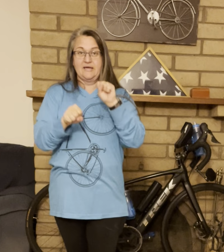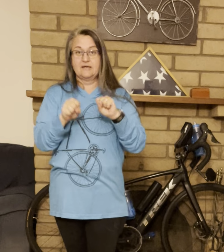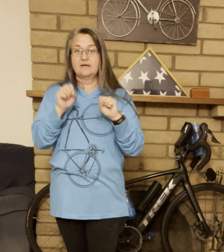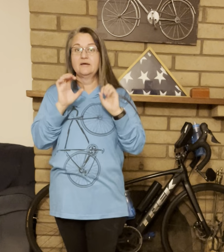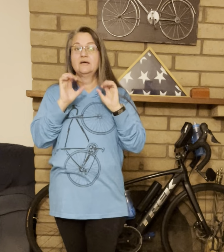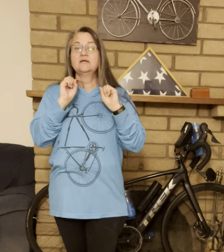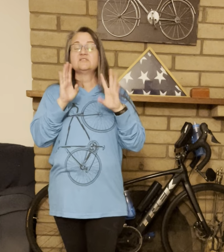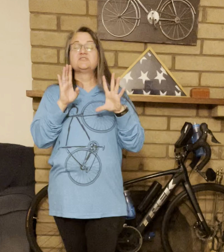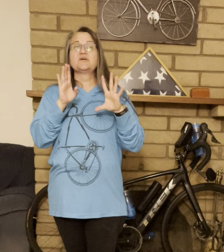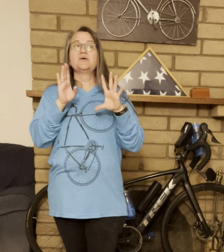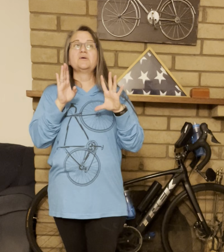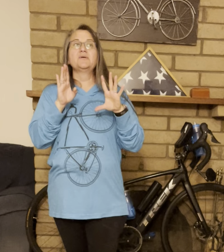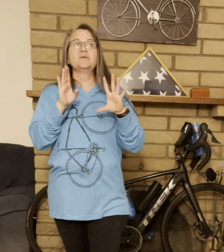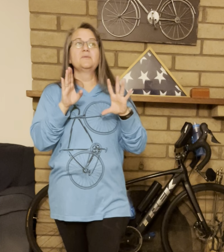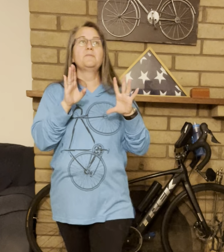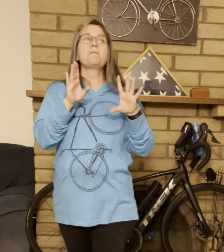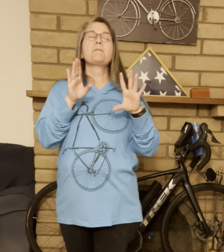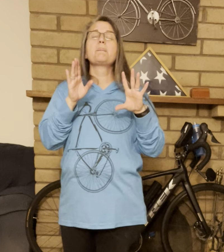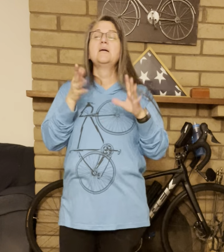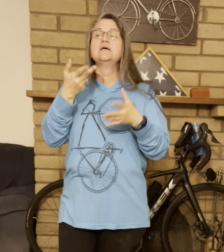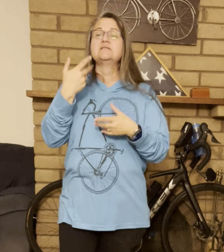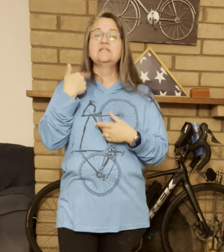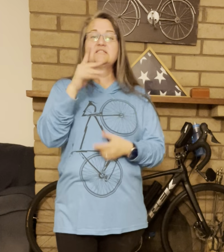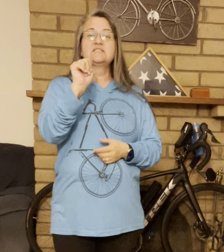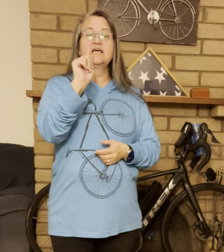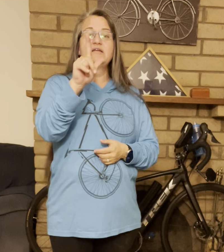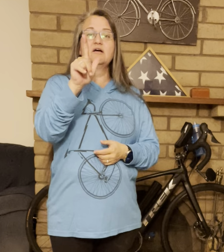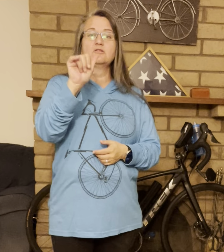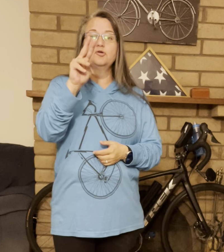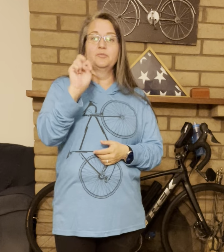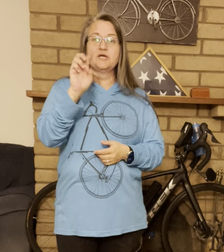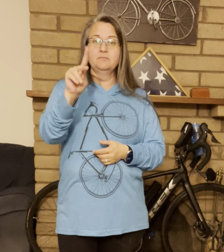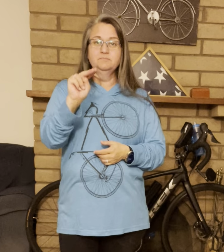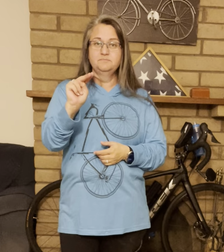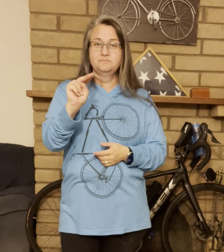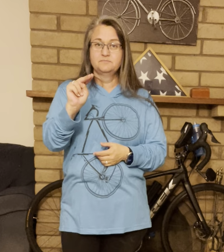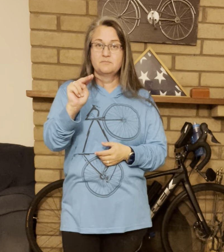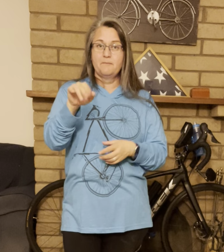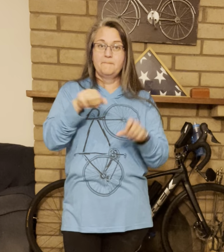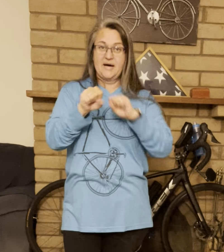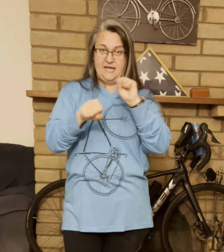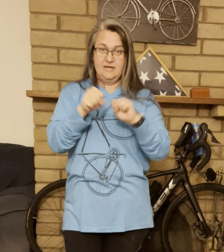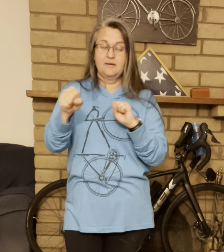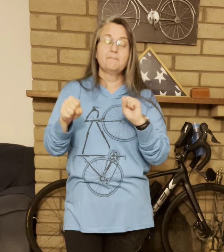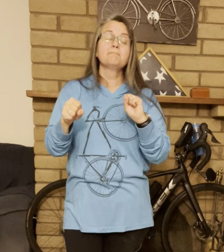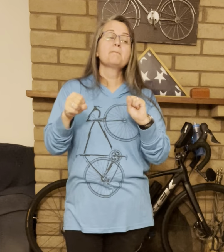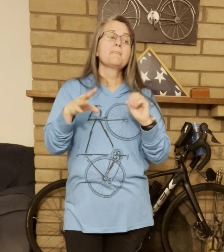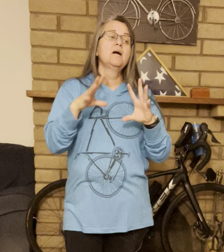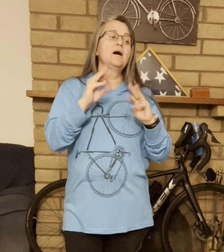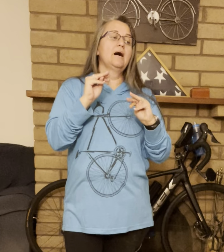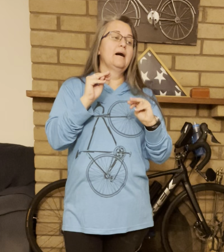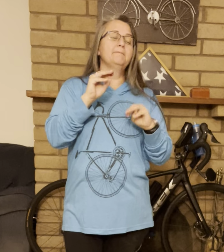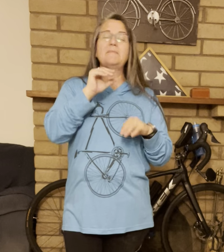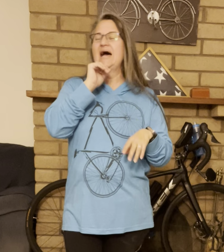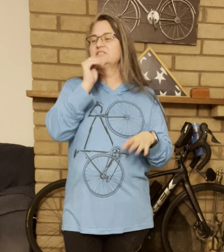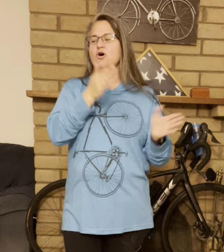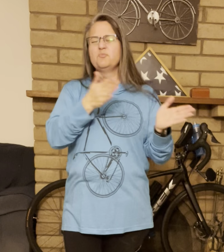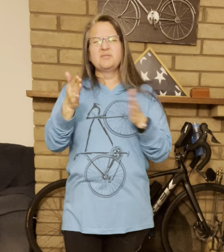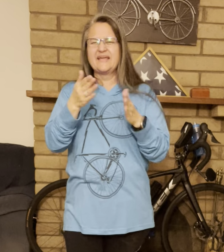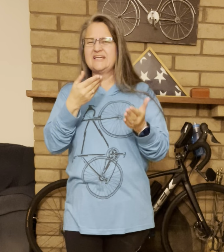bike. So this is an aluminum bike. I don't plan